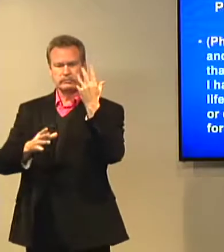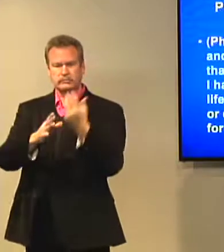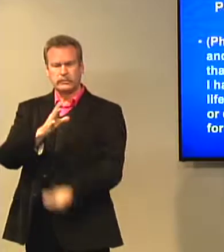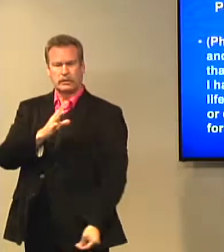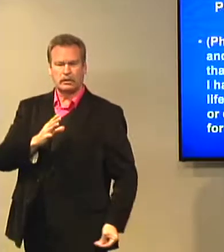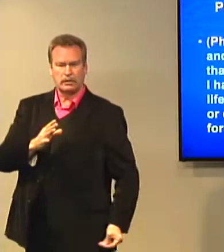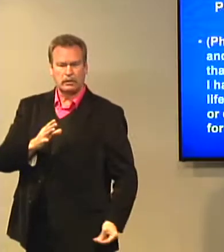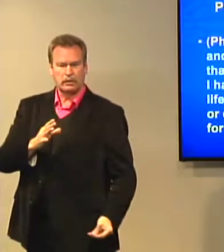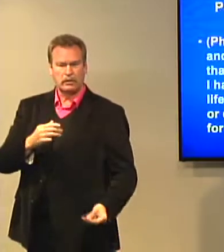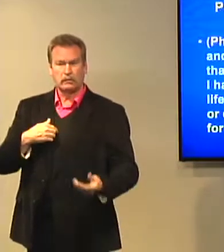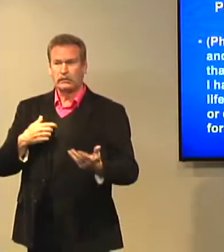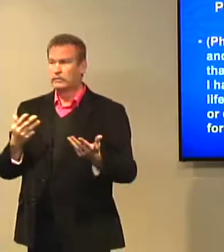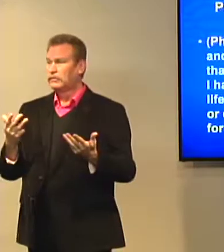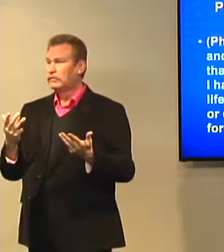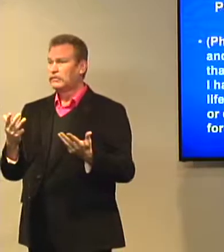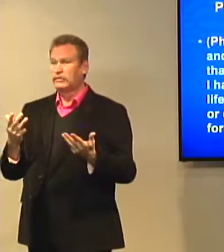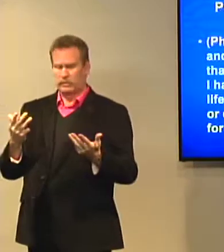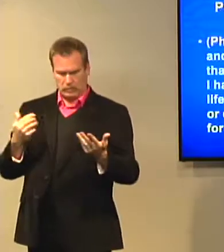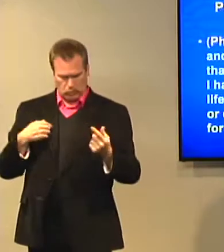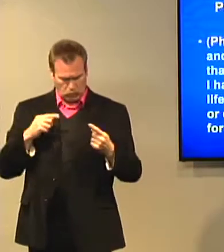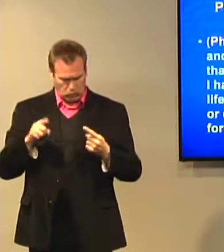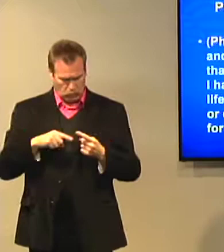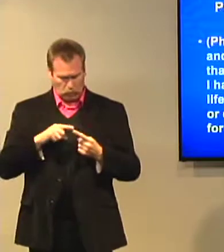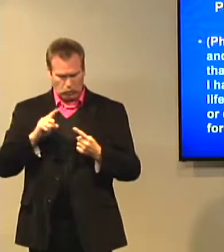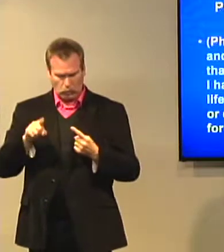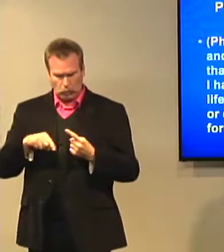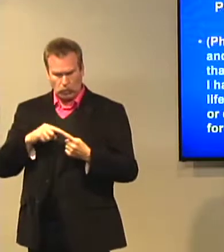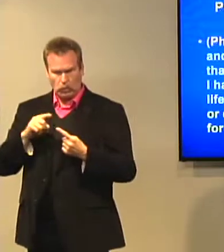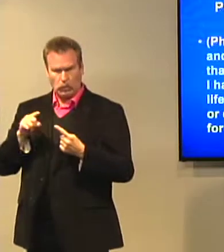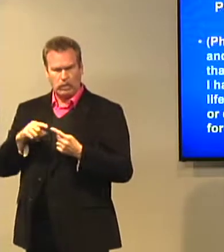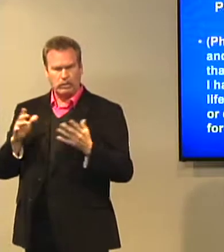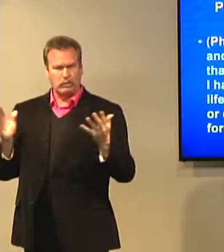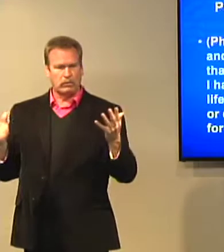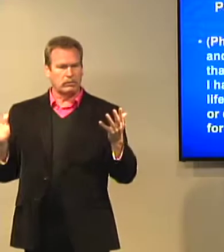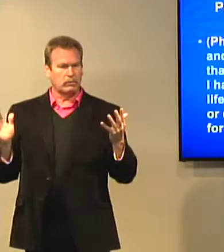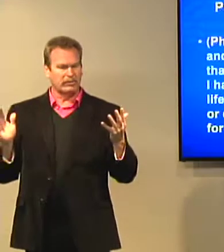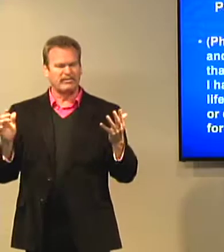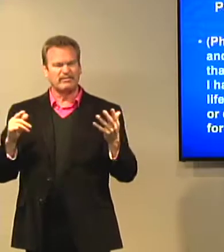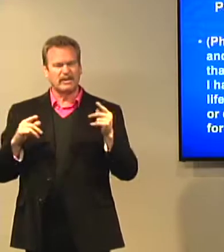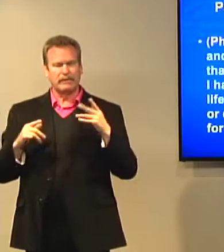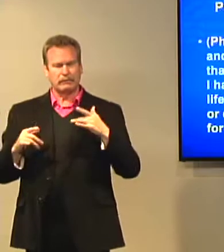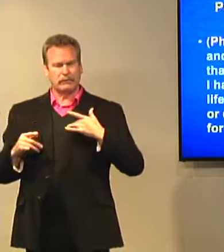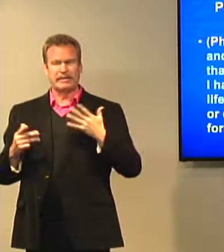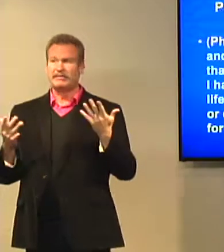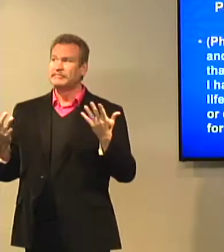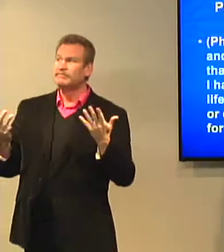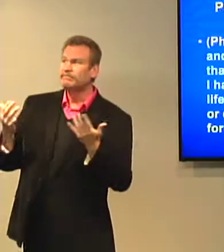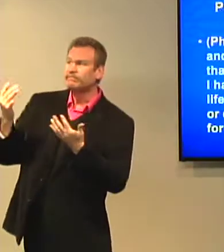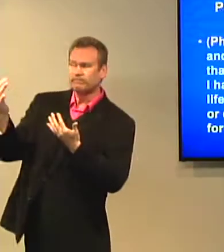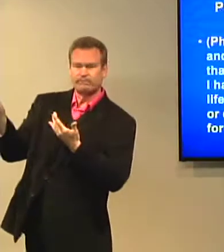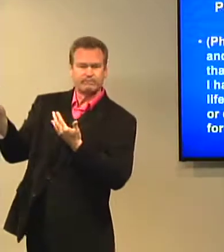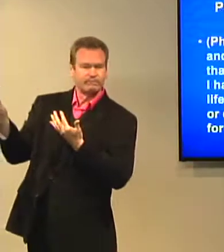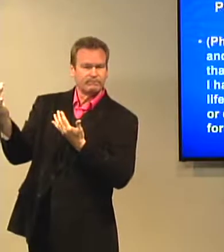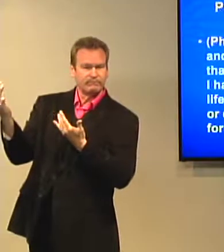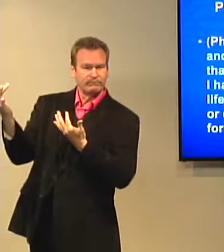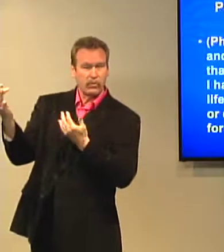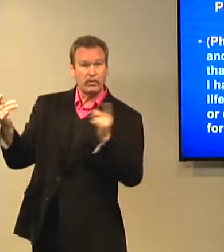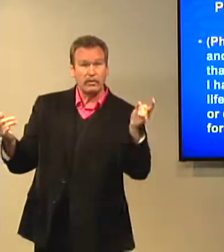mean, you could be in a car accident and boom, just like that, you'd be gone. And where are all those hours and those